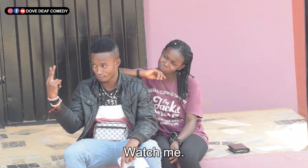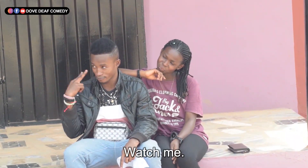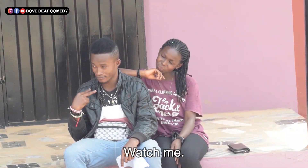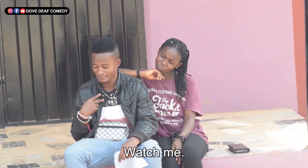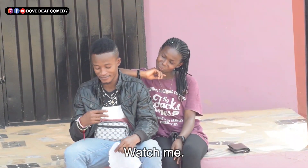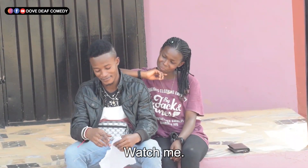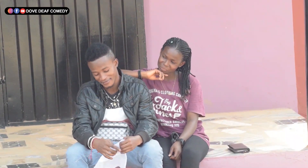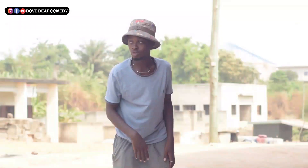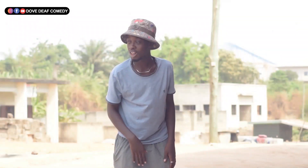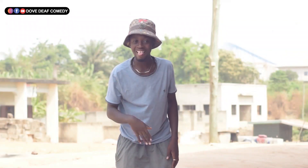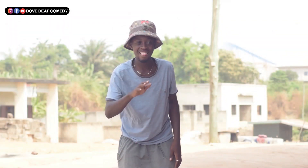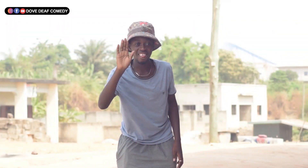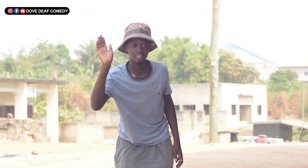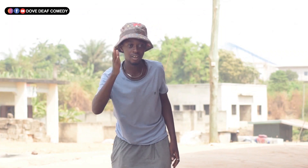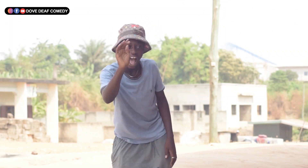me.